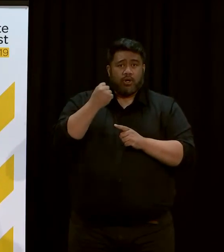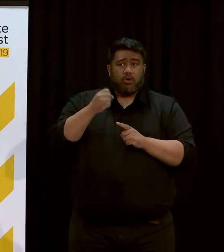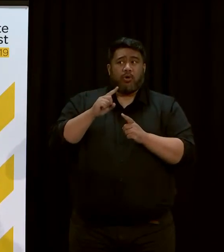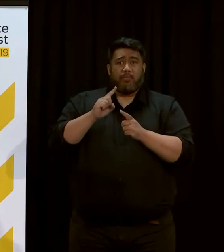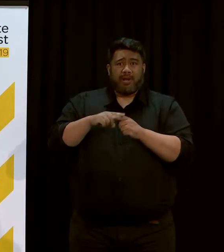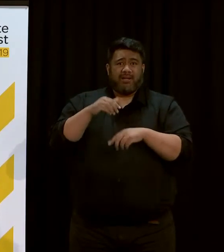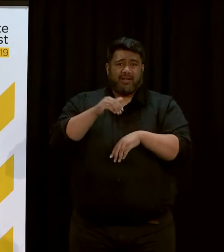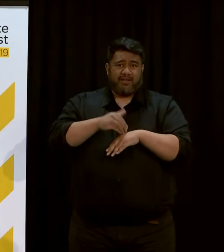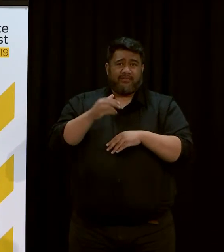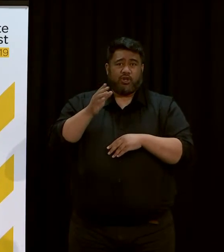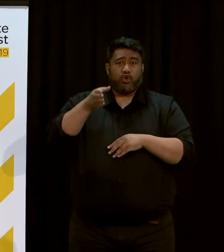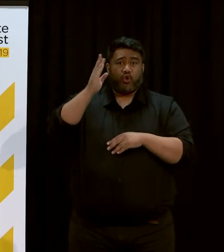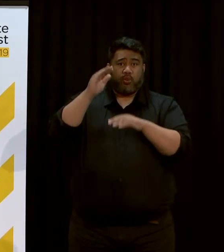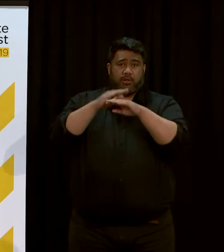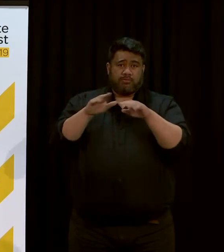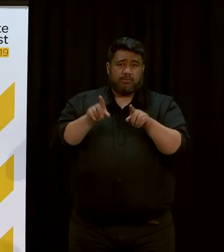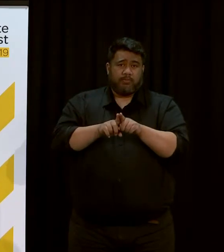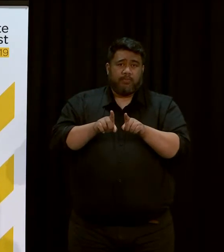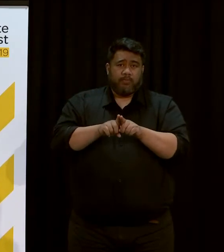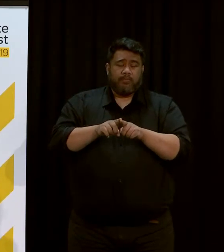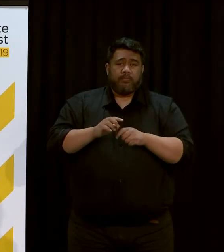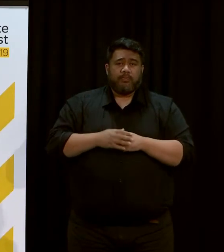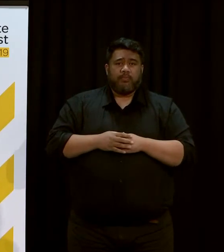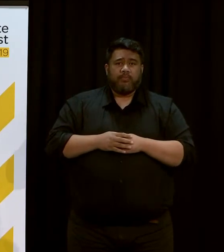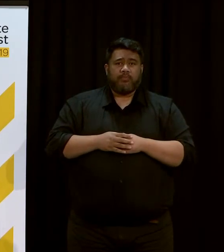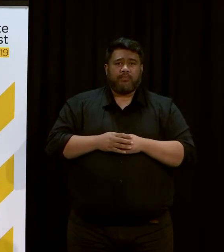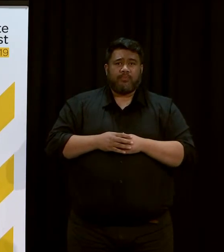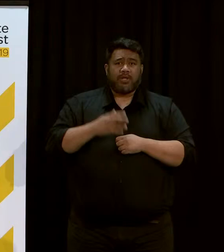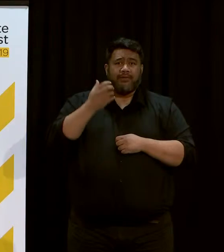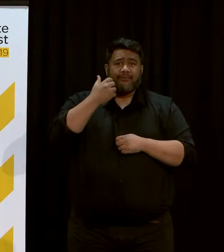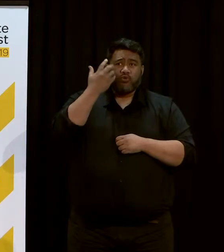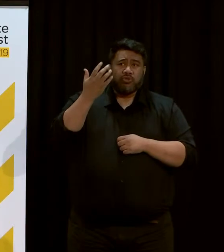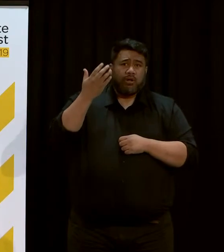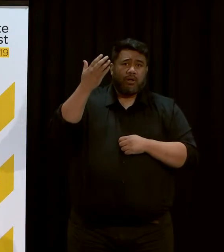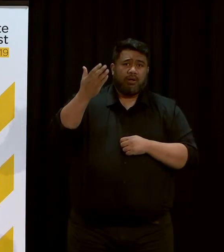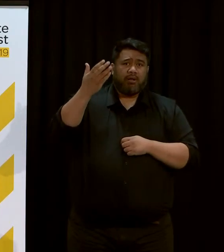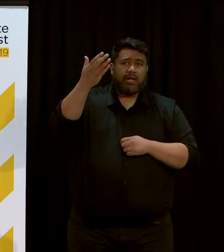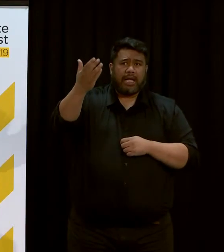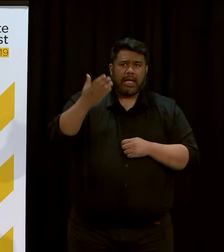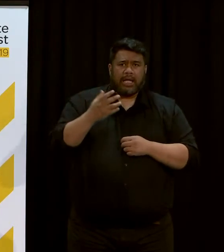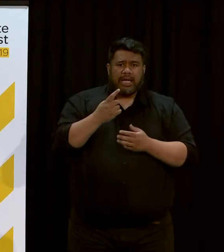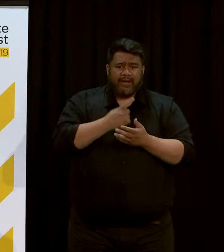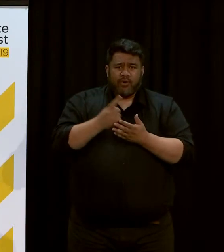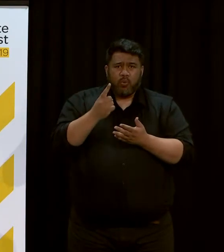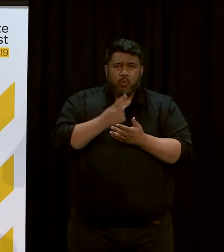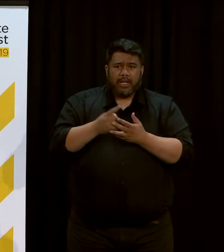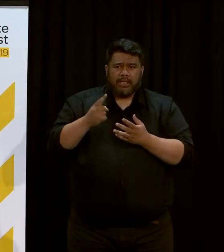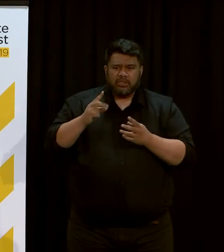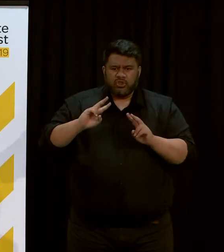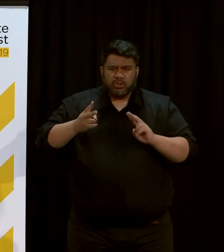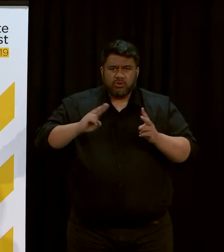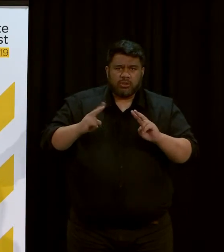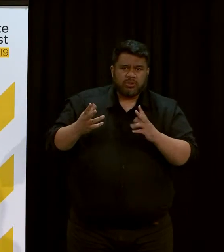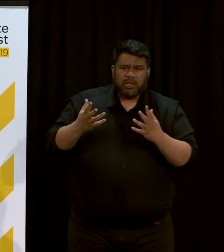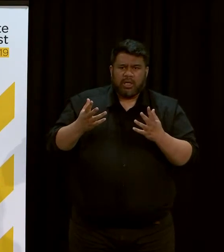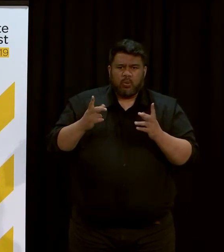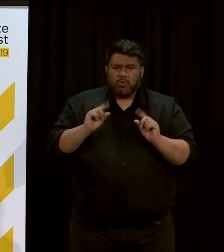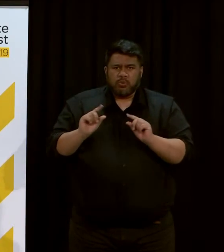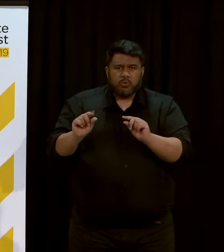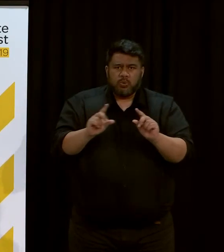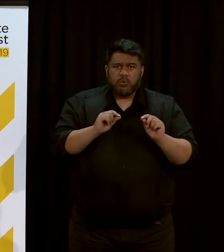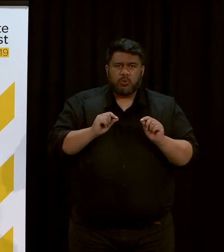that in the future, we cannot ask people to live week by week, not knowing when things will change or how to help things speed